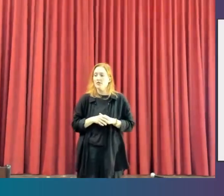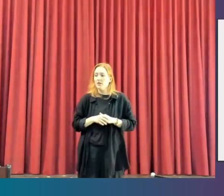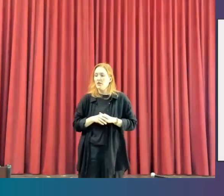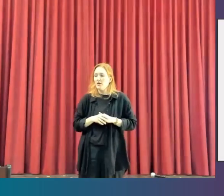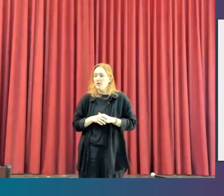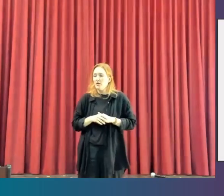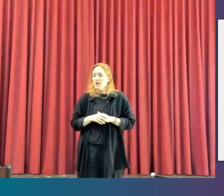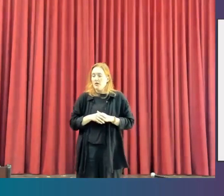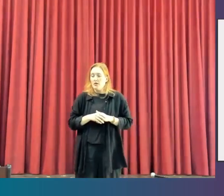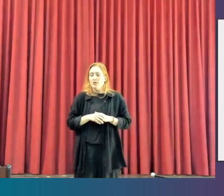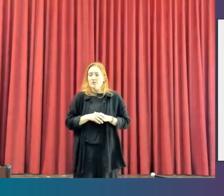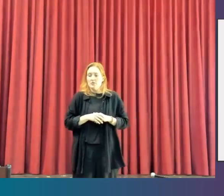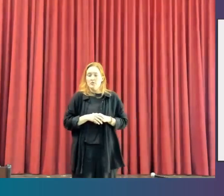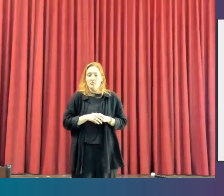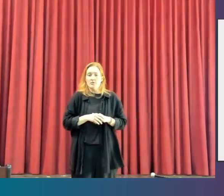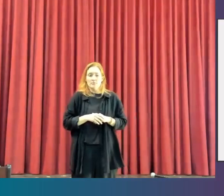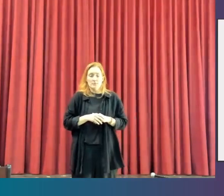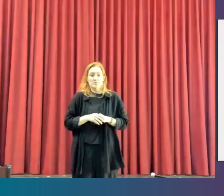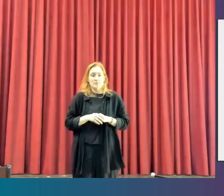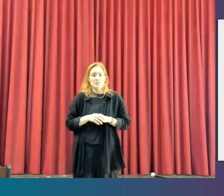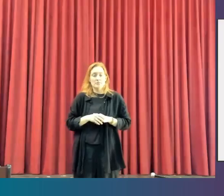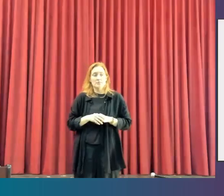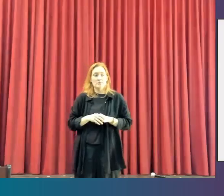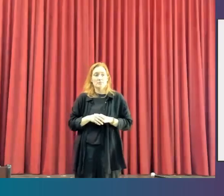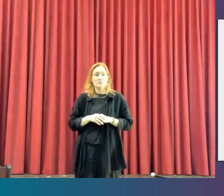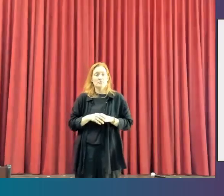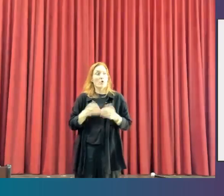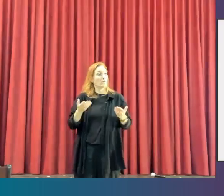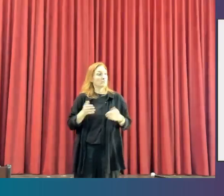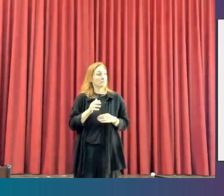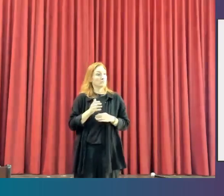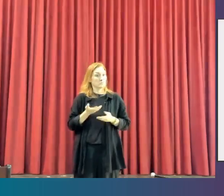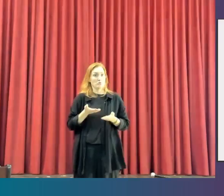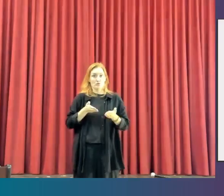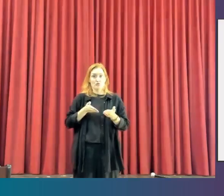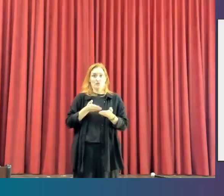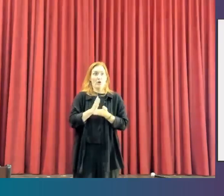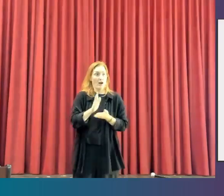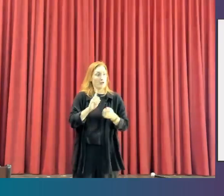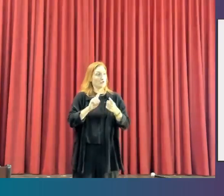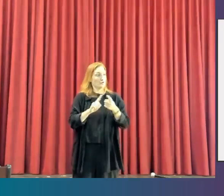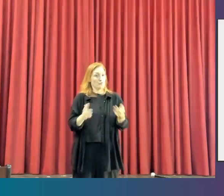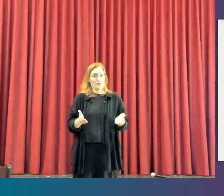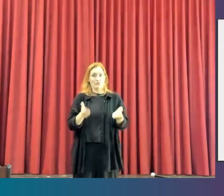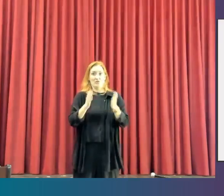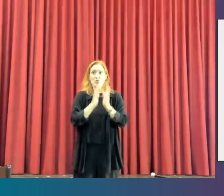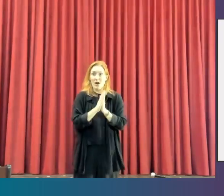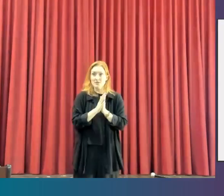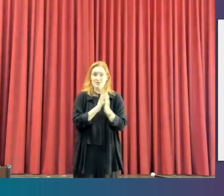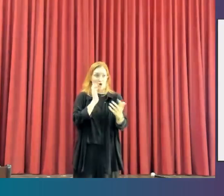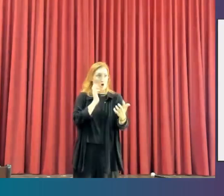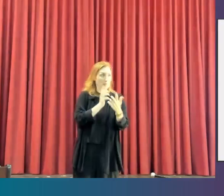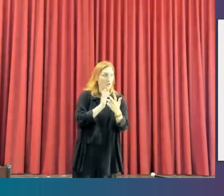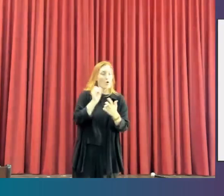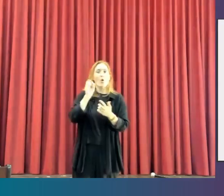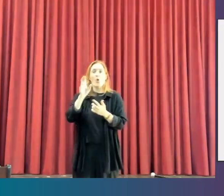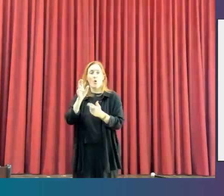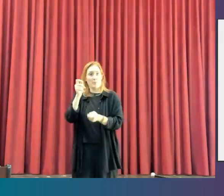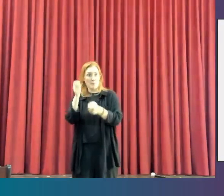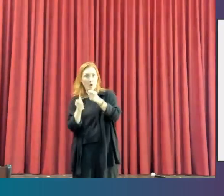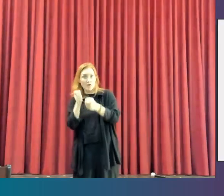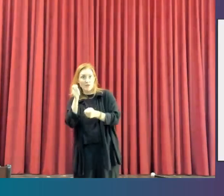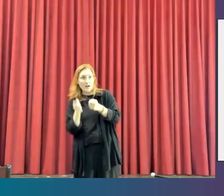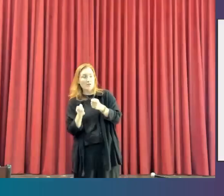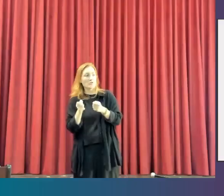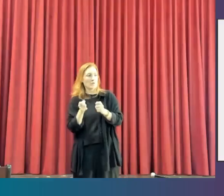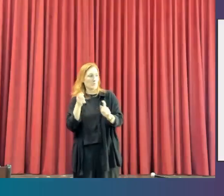And so this right to request accommodations and modifications is really to ensure that tenants with disabilities